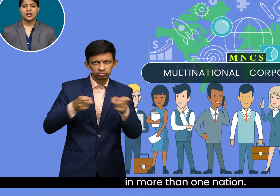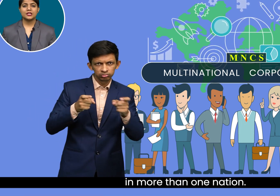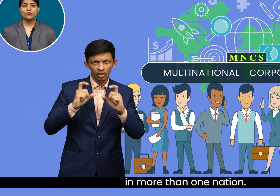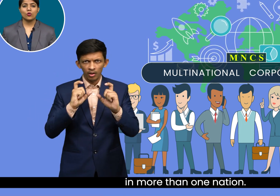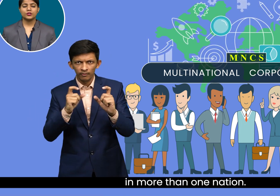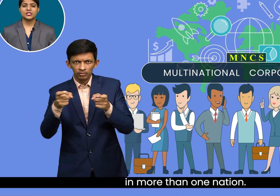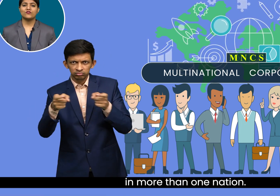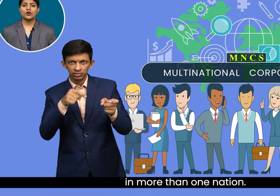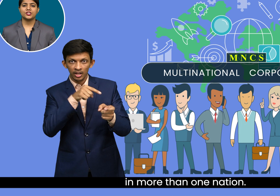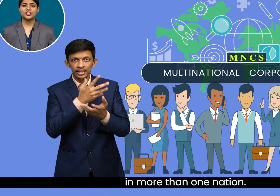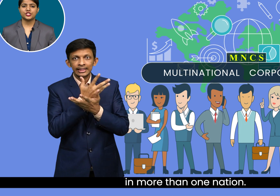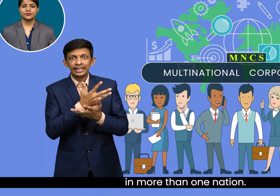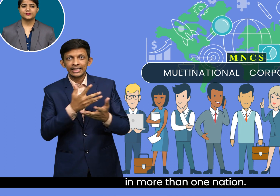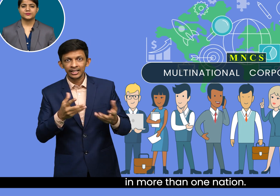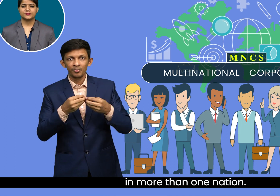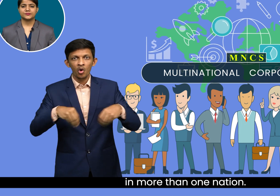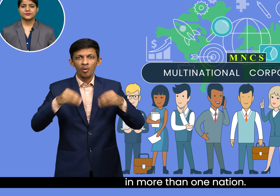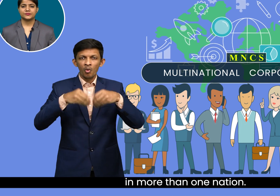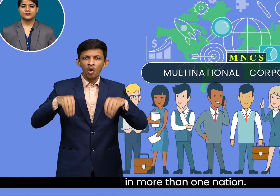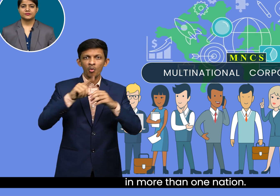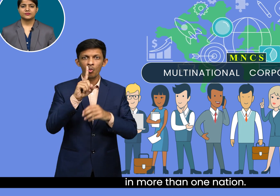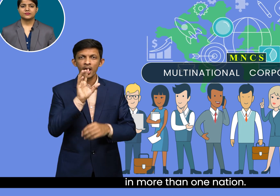production in more than one nation.